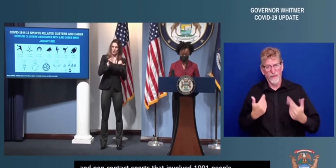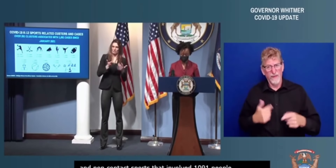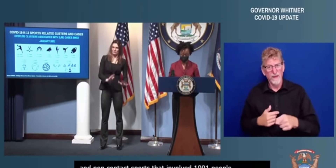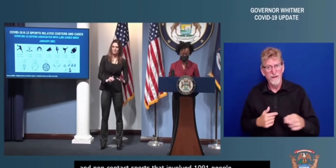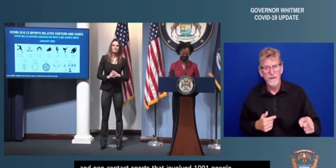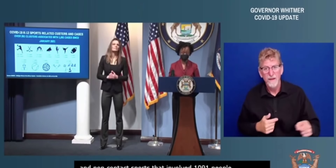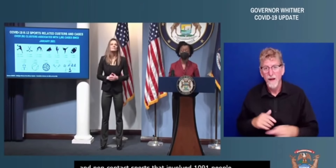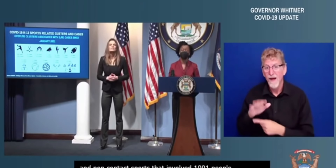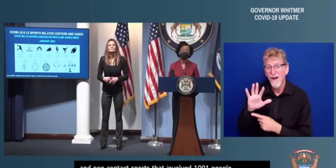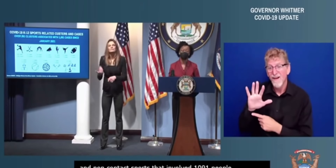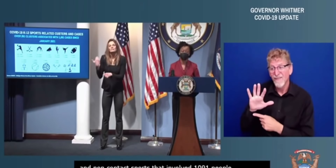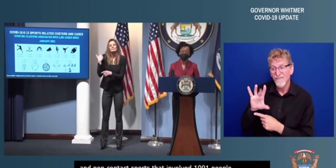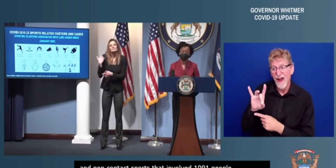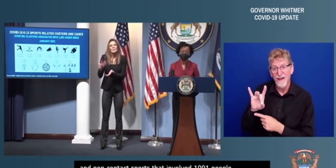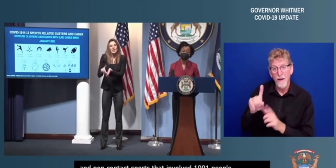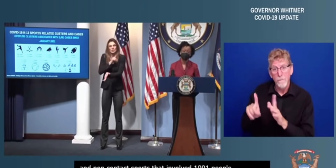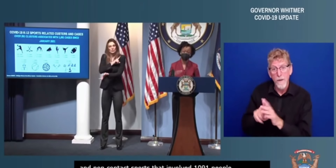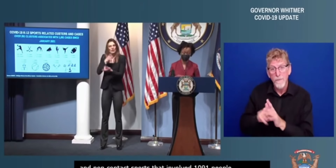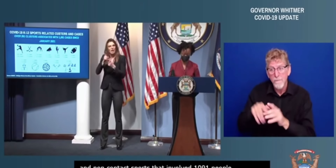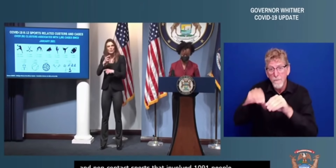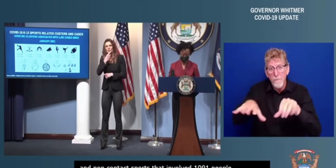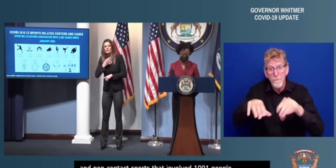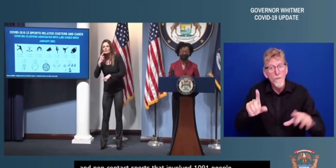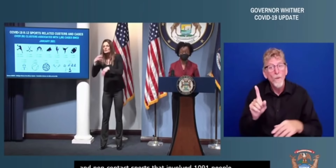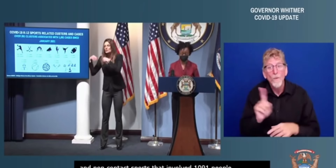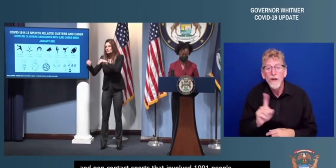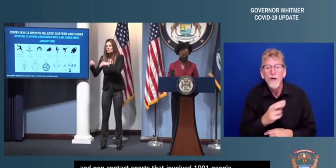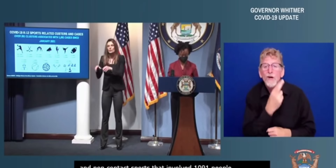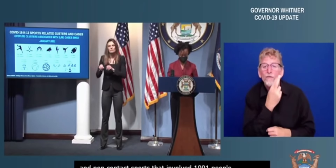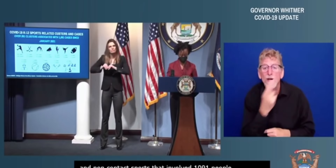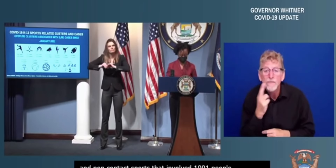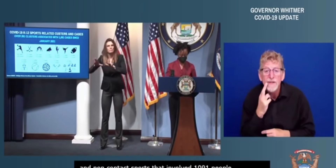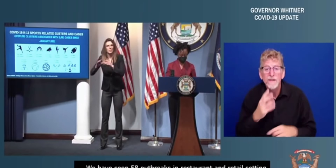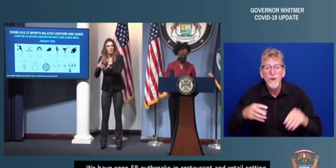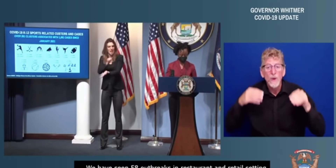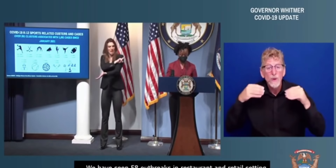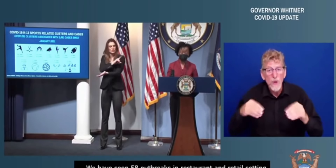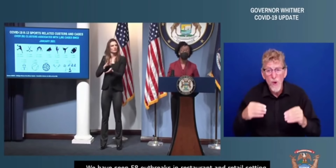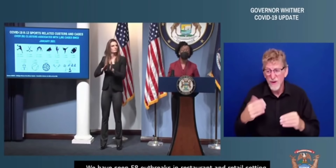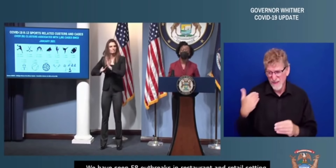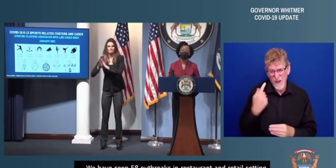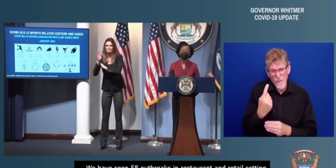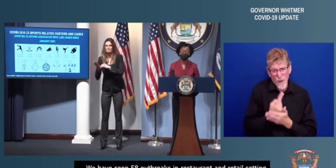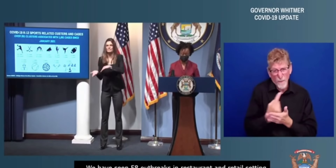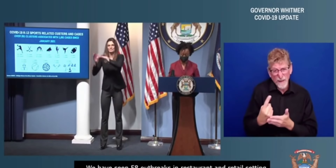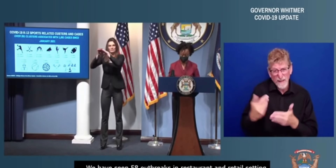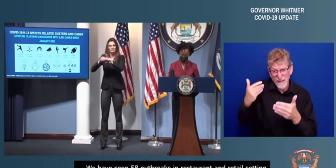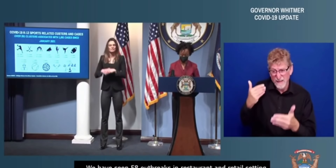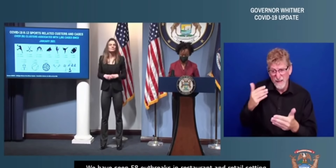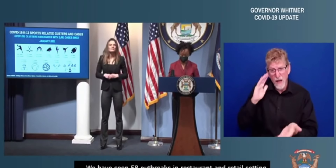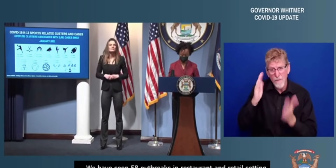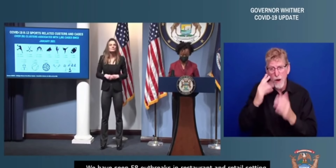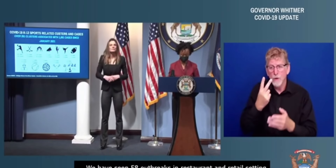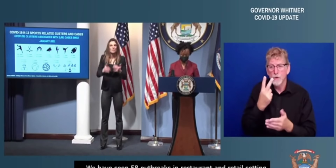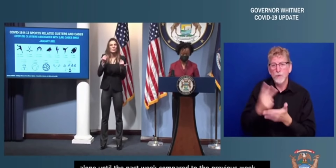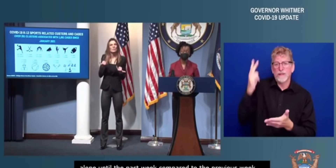retail settings alone in the past week compared to the previous week. We also know there's general community spread of the virus.